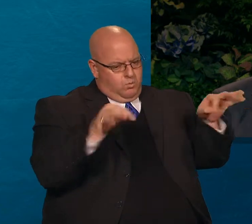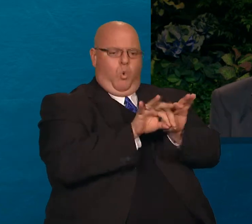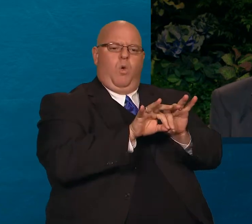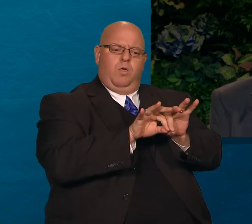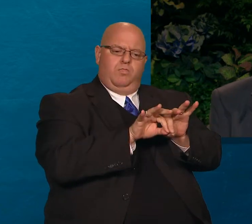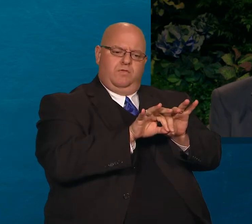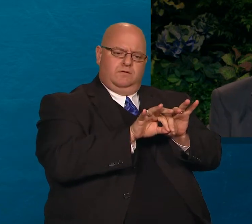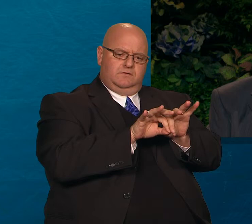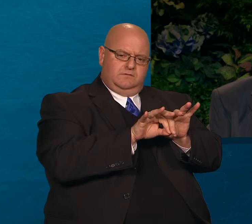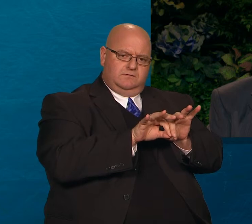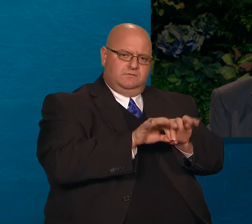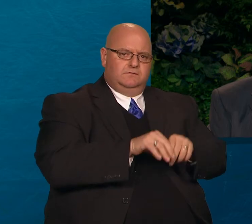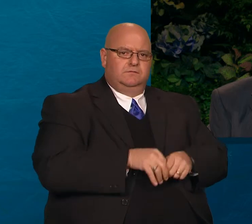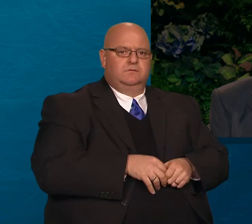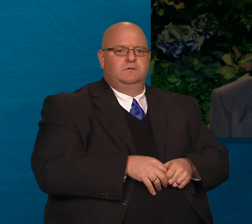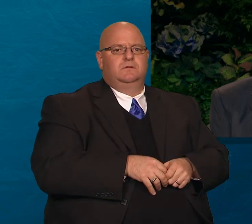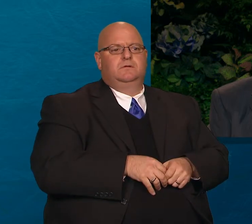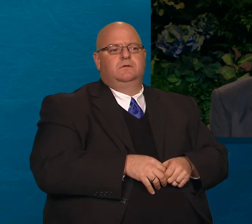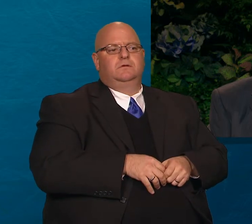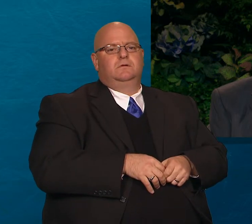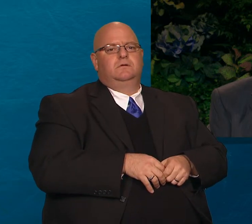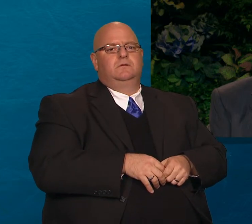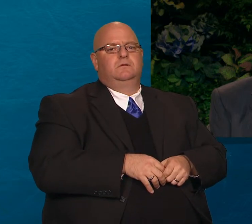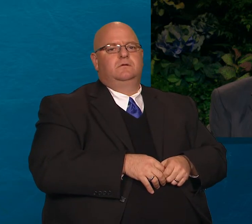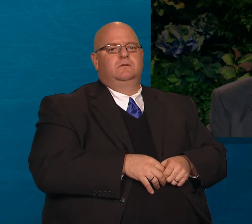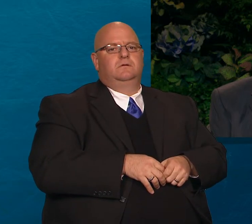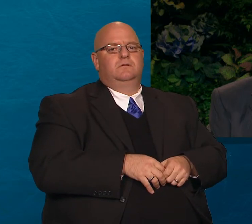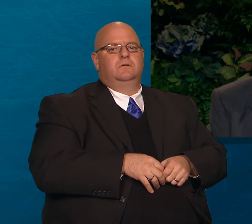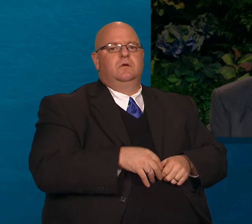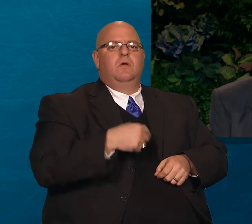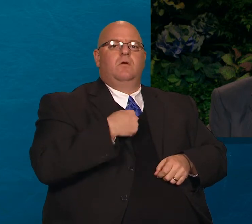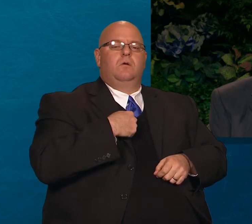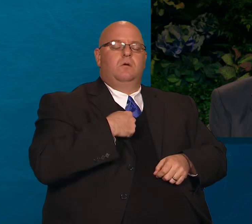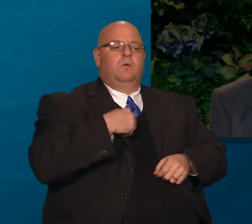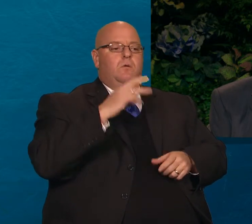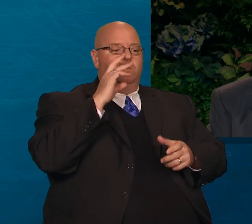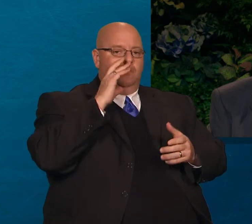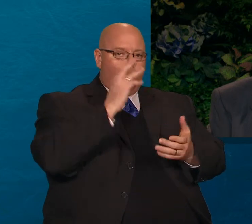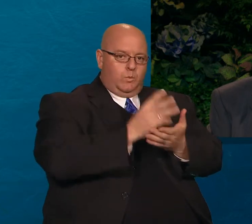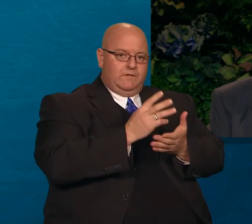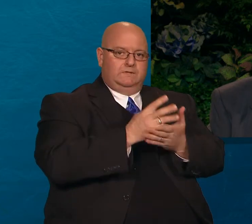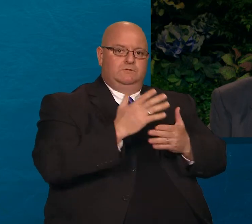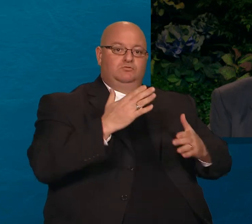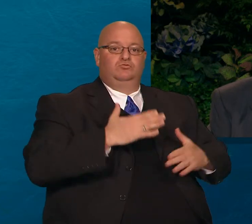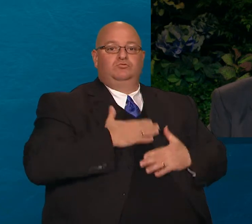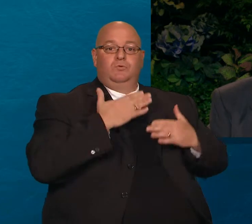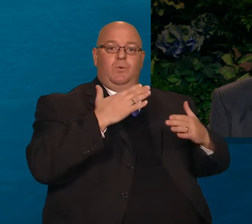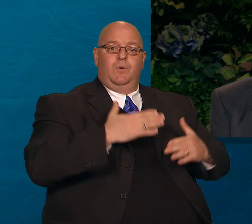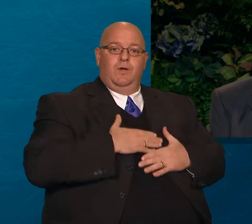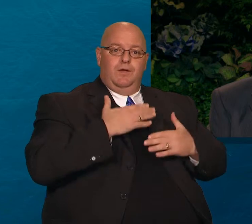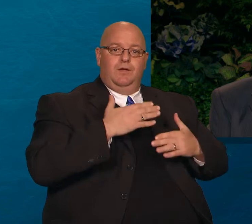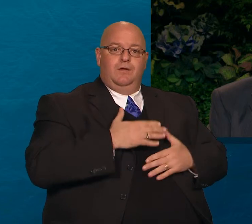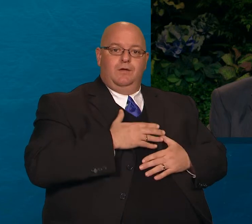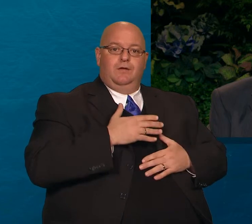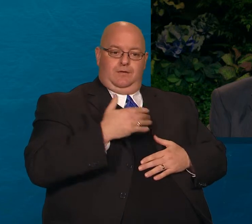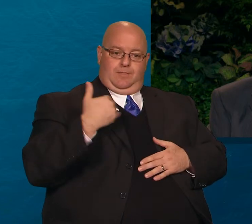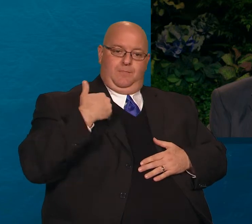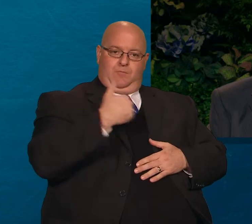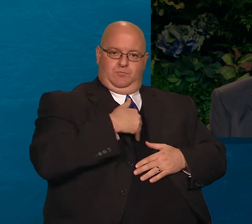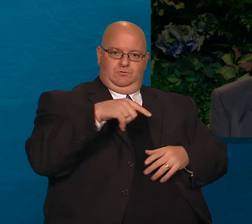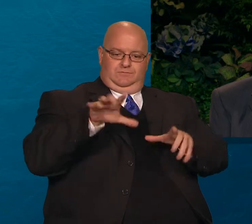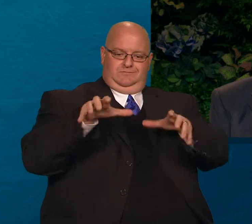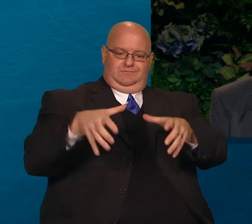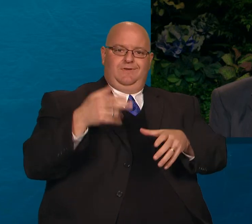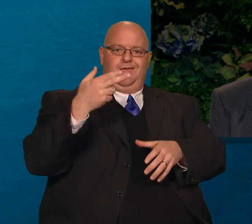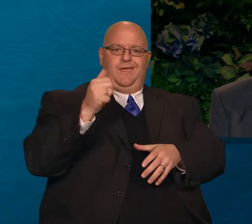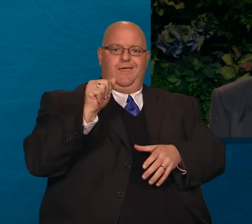worth every effort." As I witnessed the joy which has come to the members of the Hammer